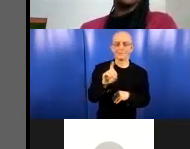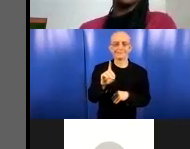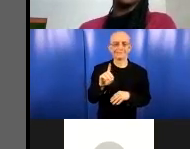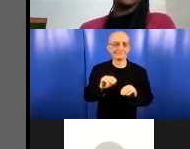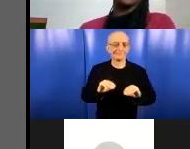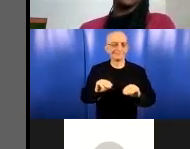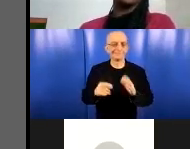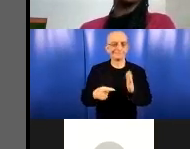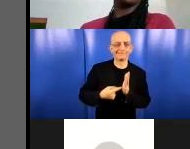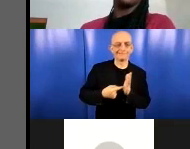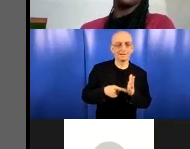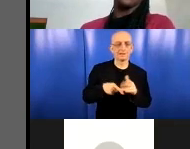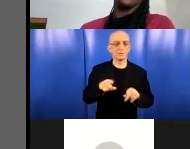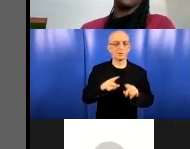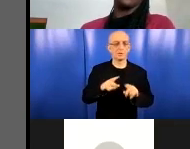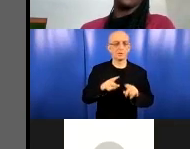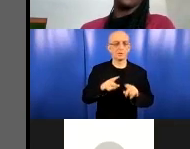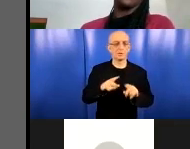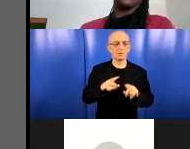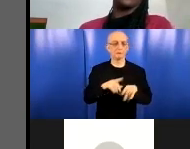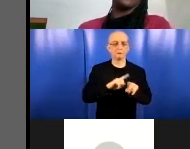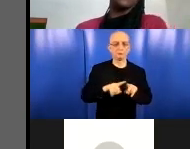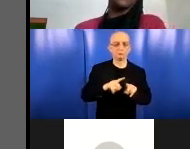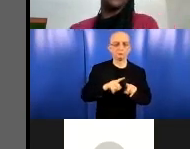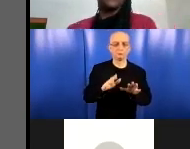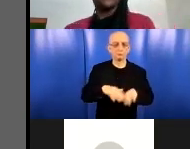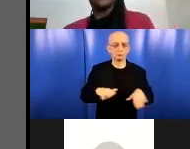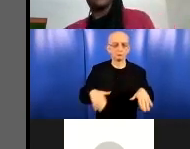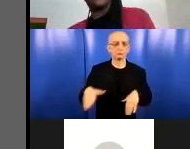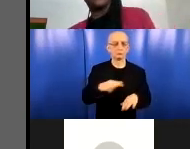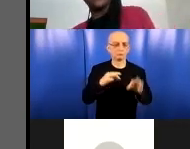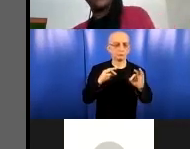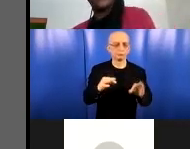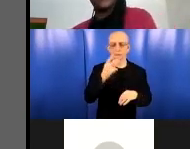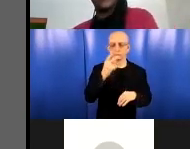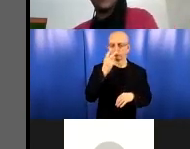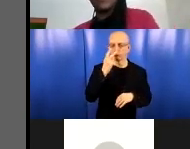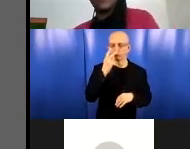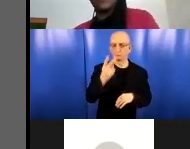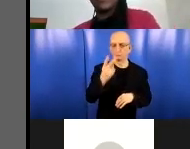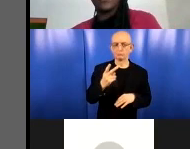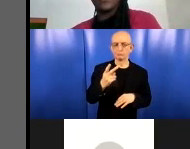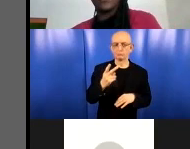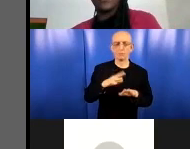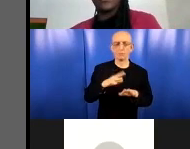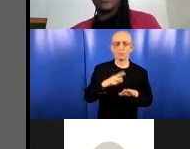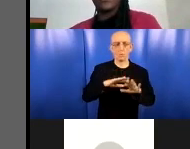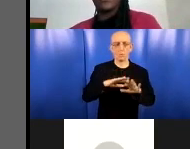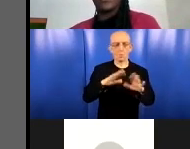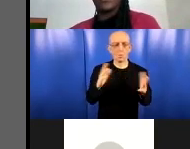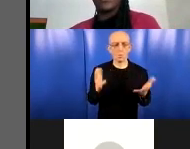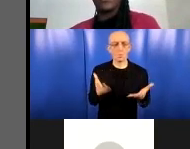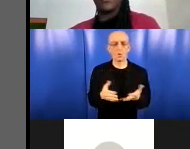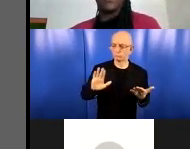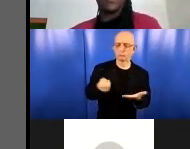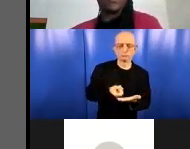there could be specific control or that should already been provided by the providers at the beginning. That would